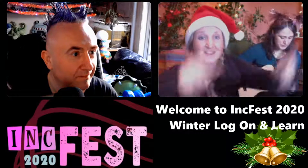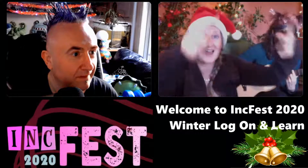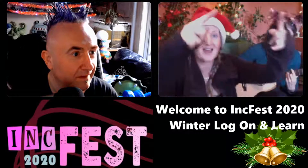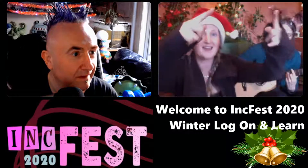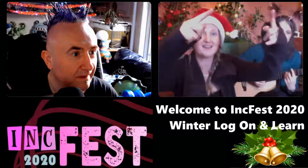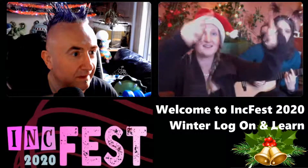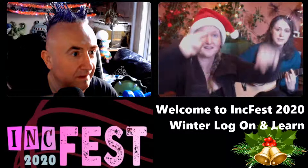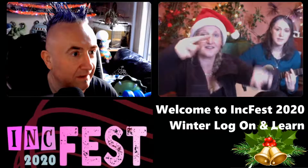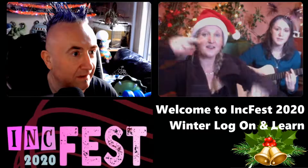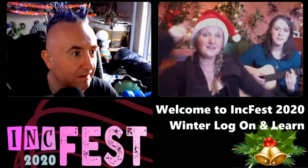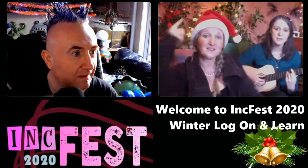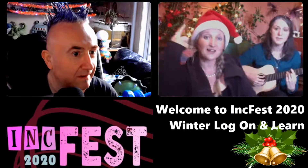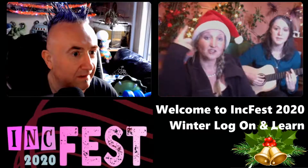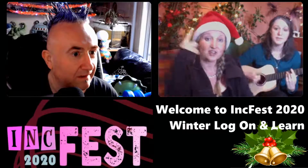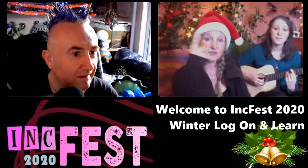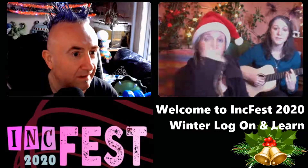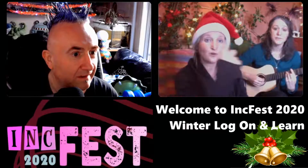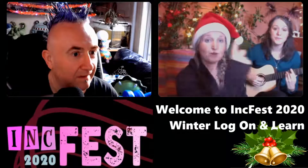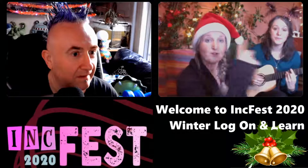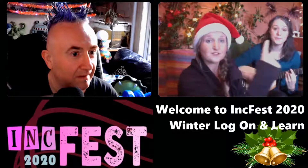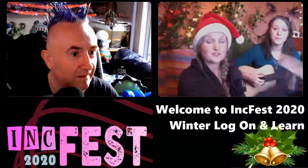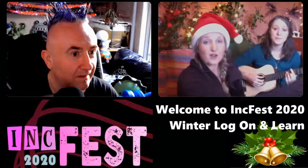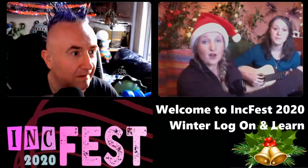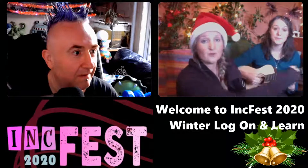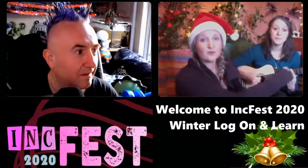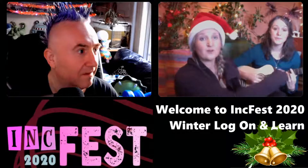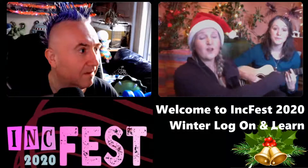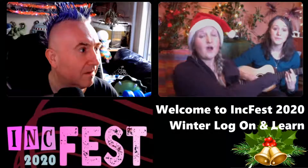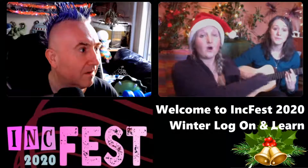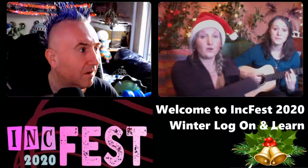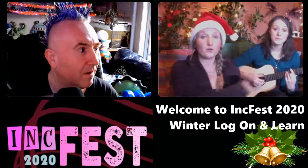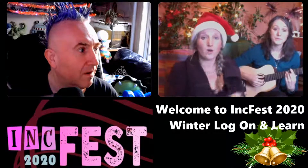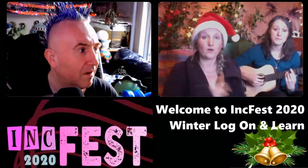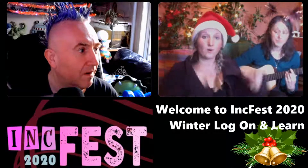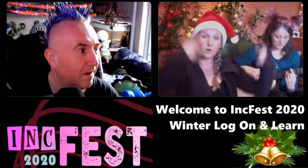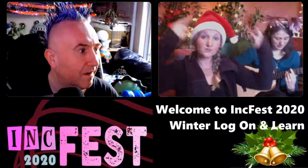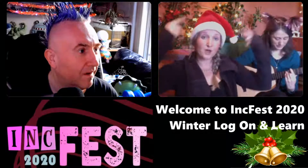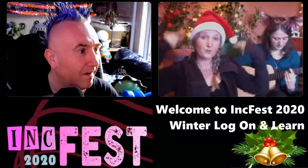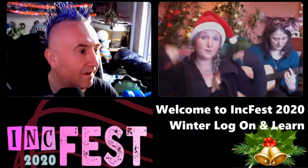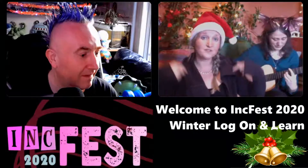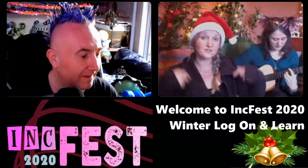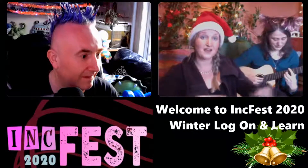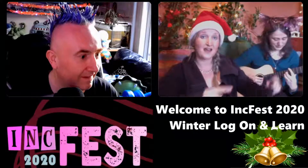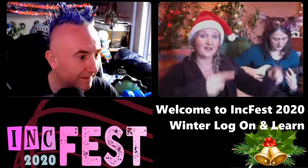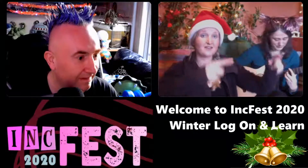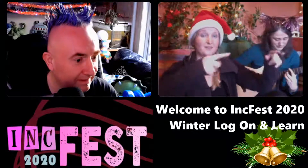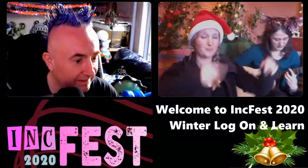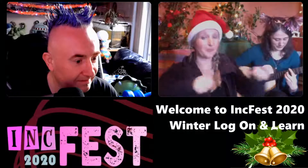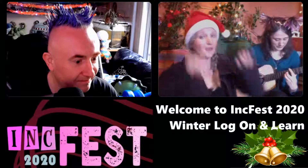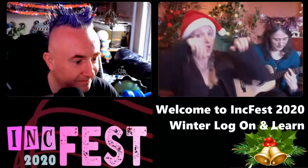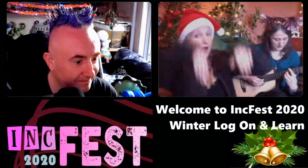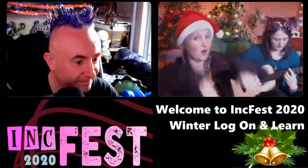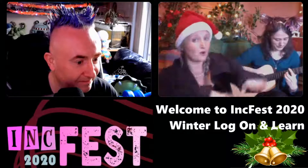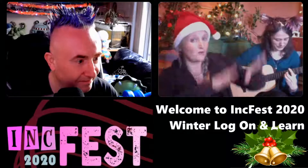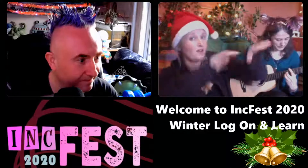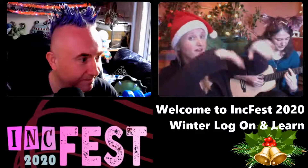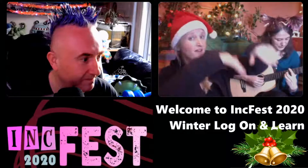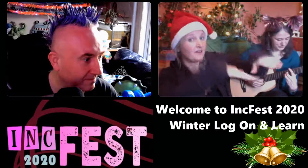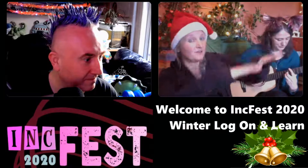sleigh. Dashing through the snow on a one-horse open sleigh. Over the hills we